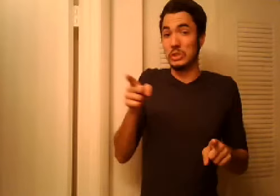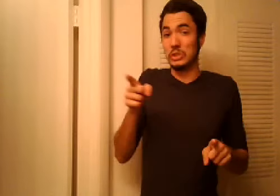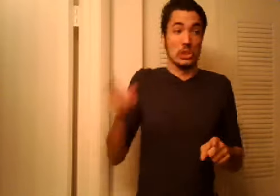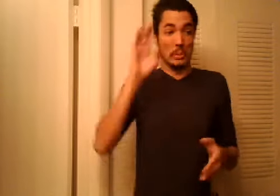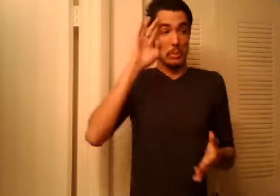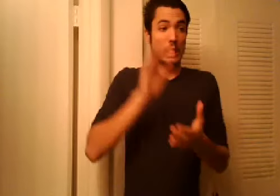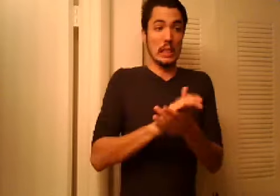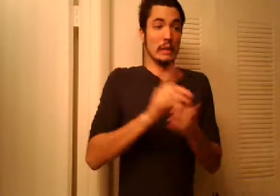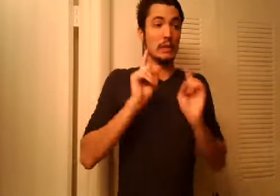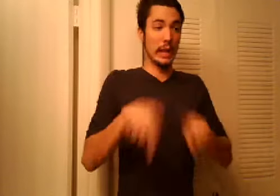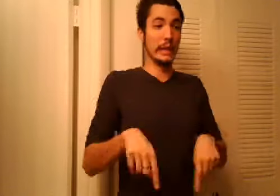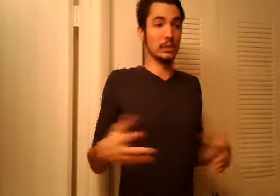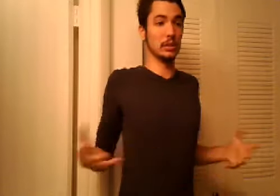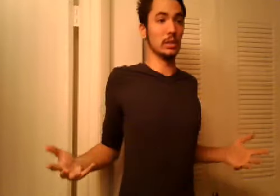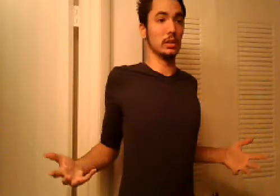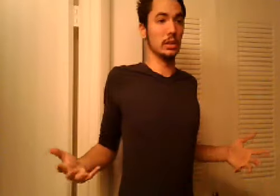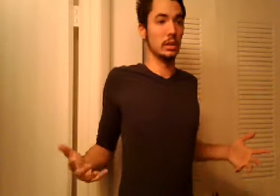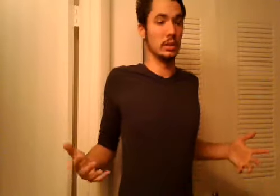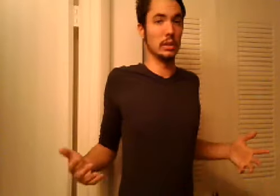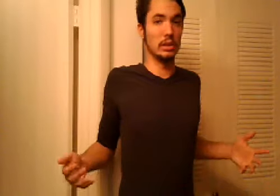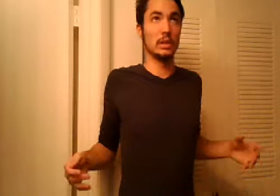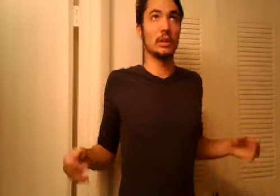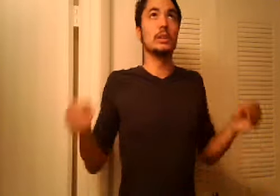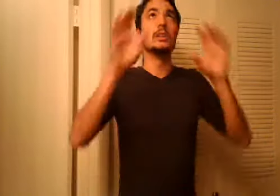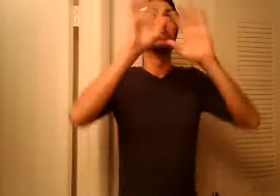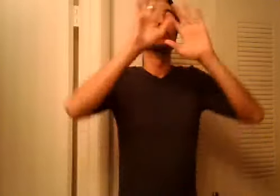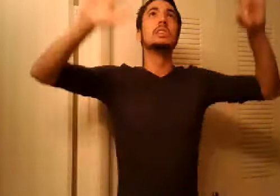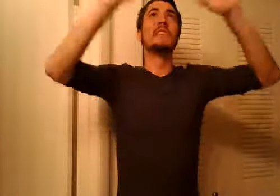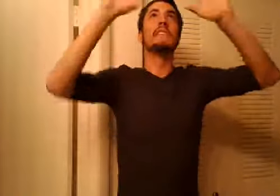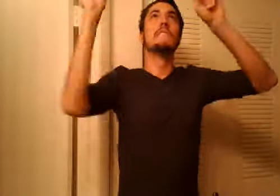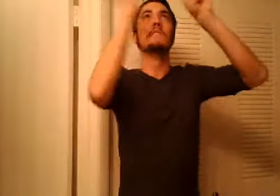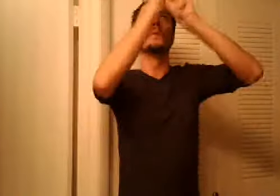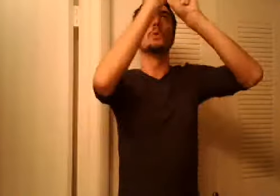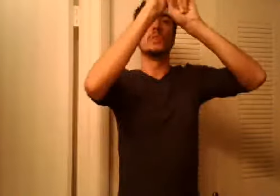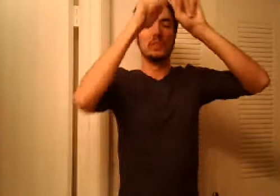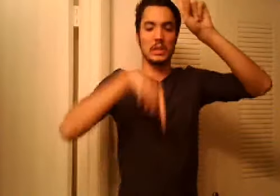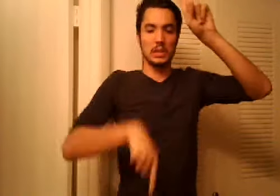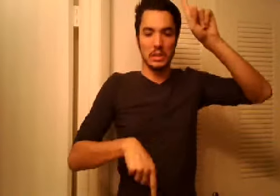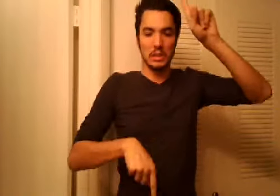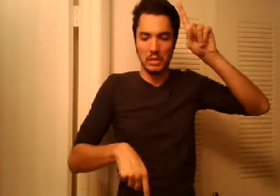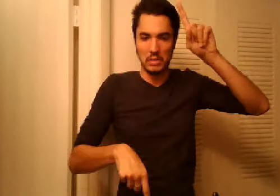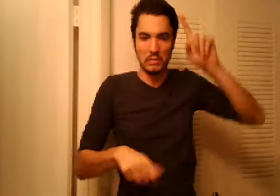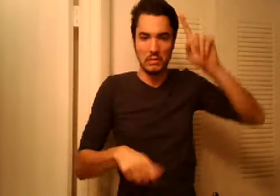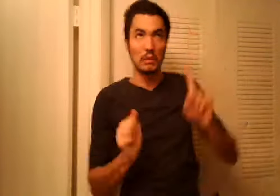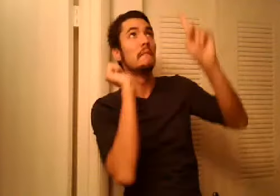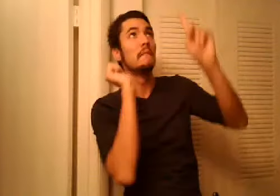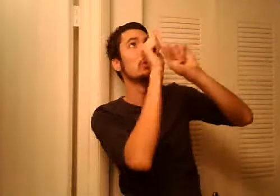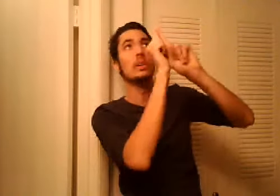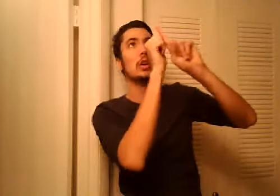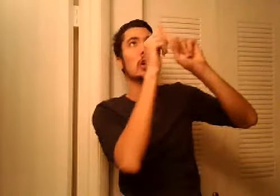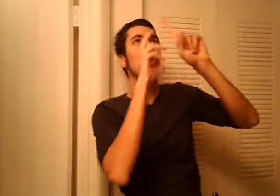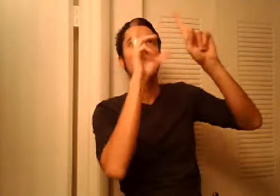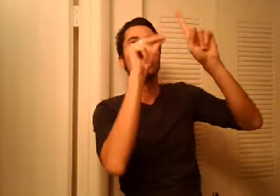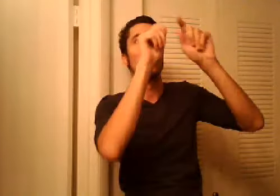bottom is fooled and the top is doing the fooling. Everyone's fooled. Right? The top is fooled too. The top believes, right? When she said they don't see themselves as